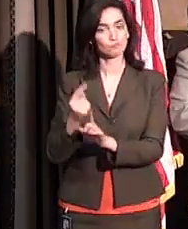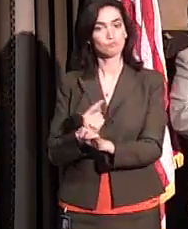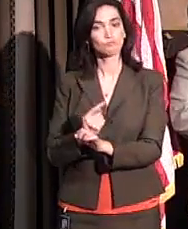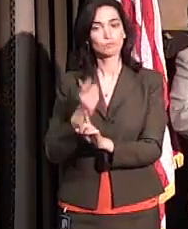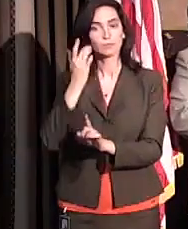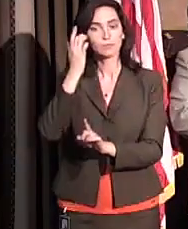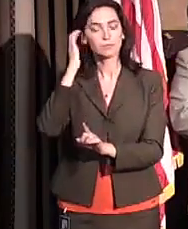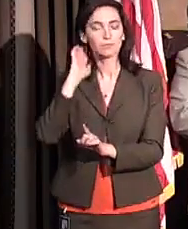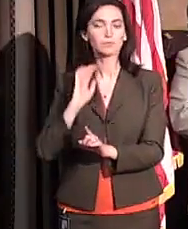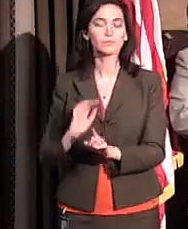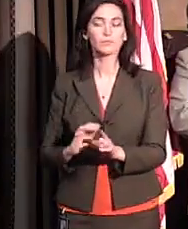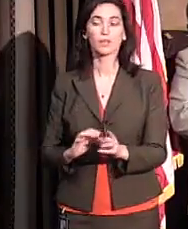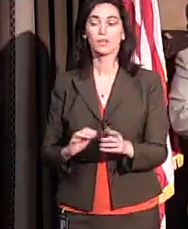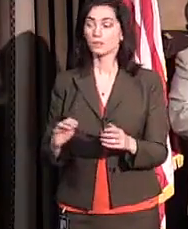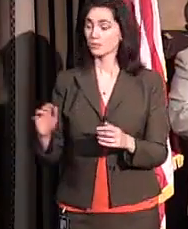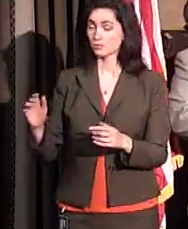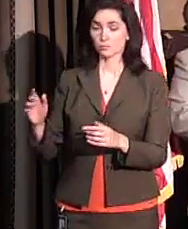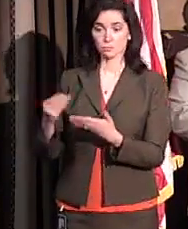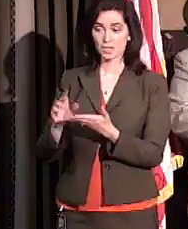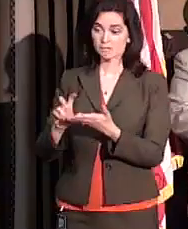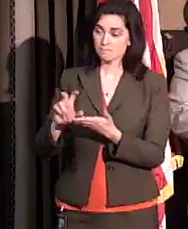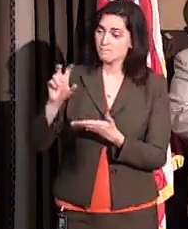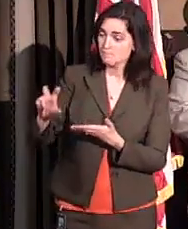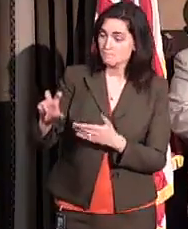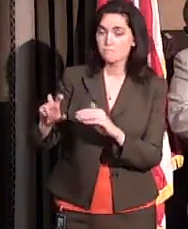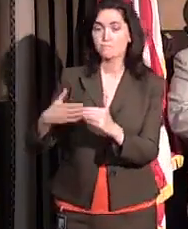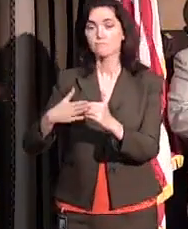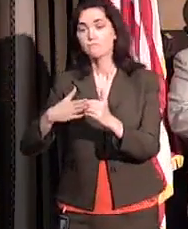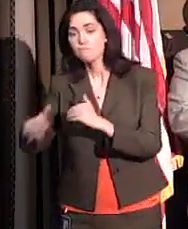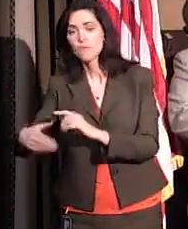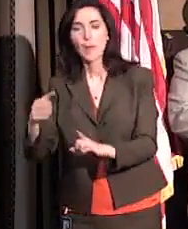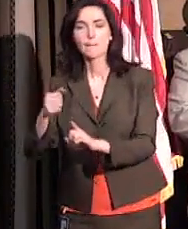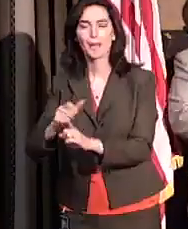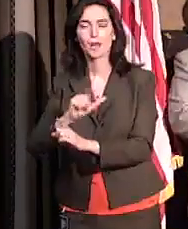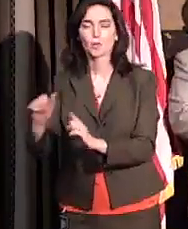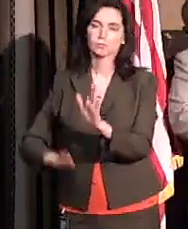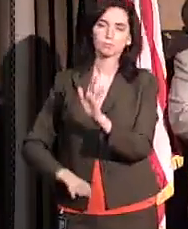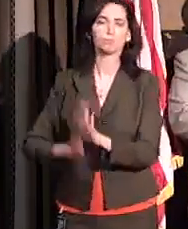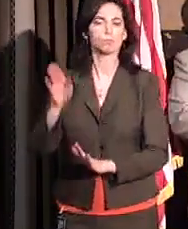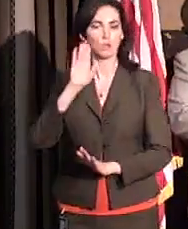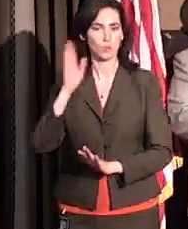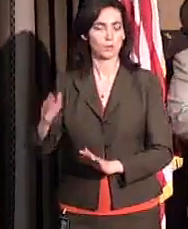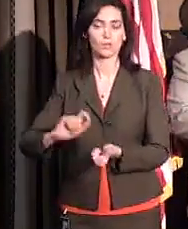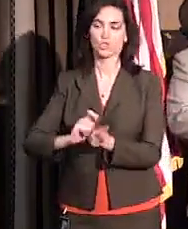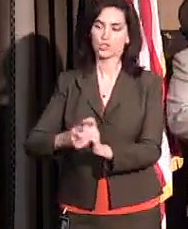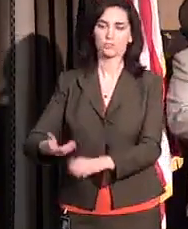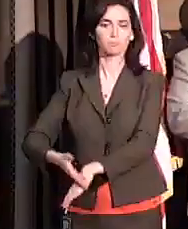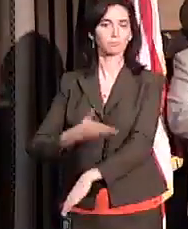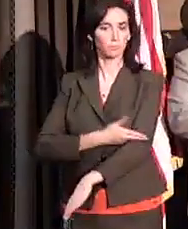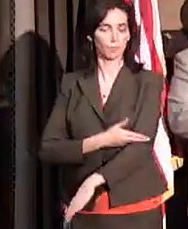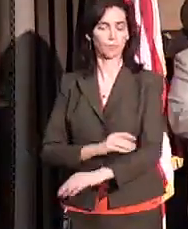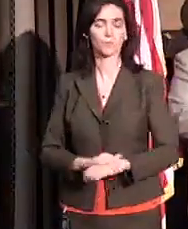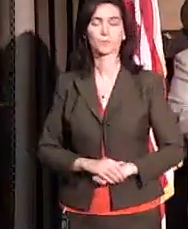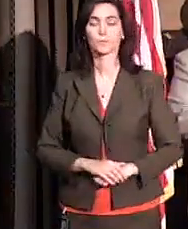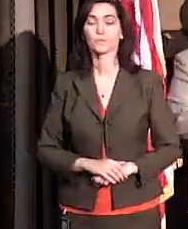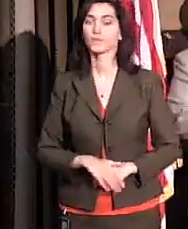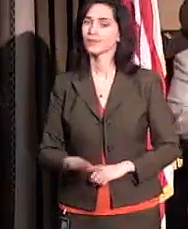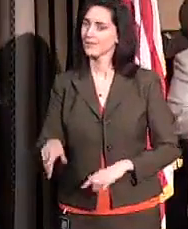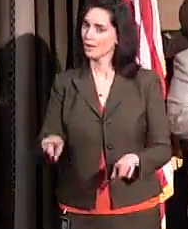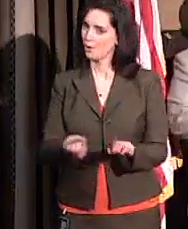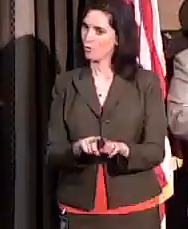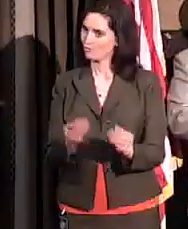have a transformative, positive impact for the state of Louisiana. I would also tell you what is